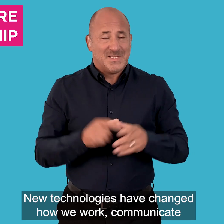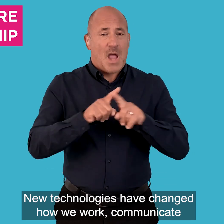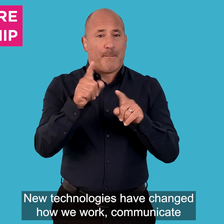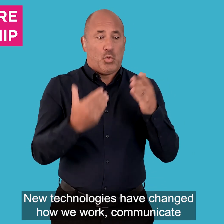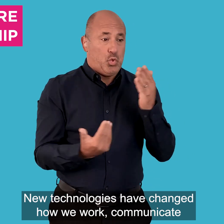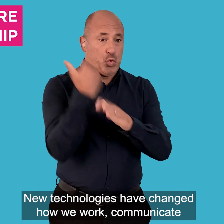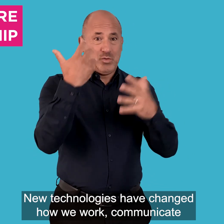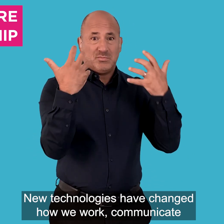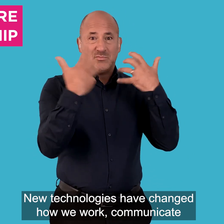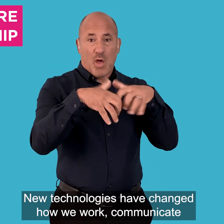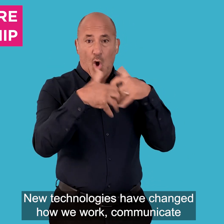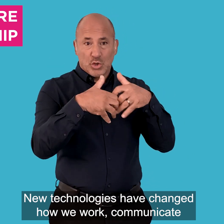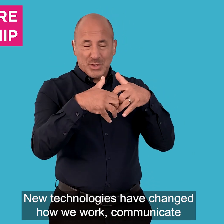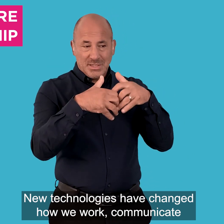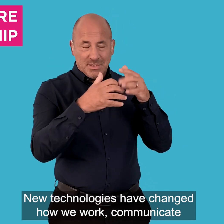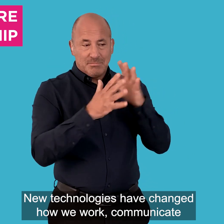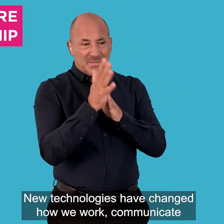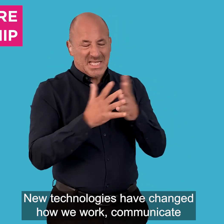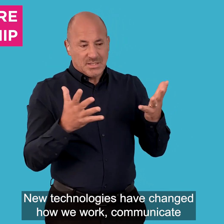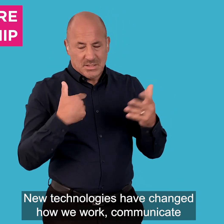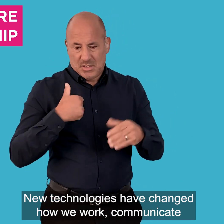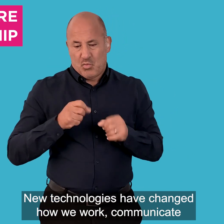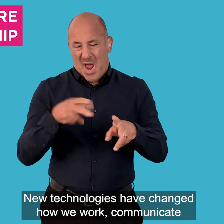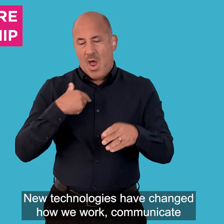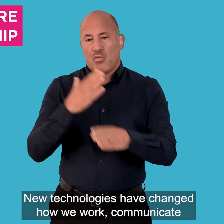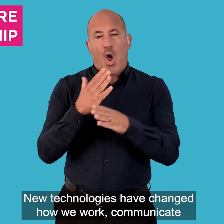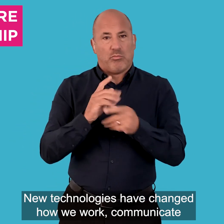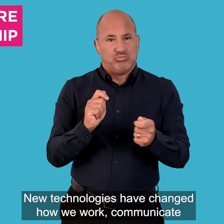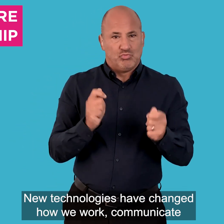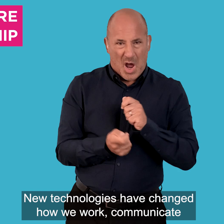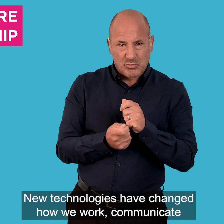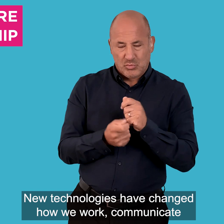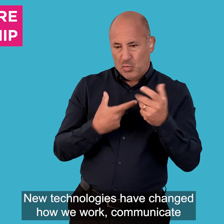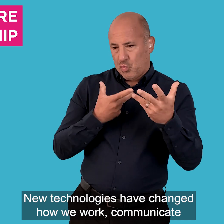New technologies have changed how we work, communicate,